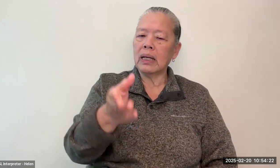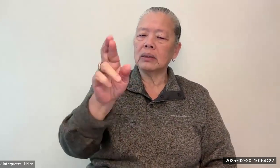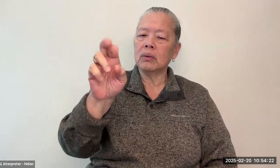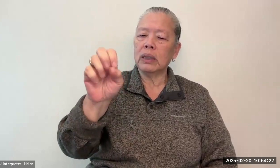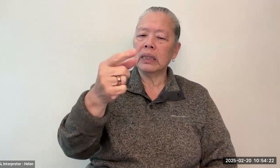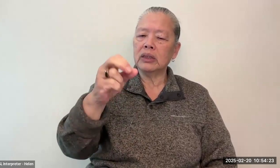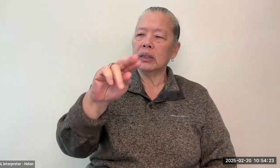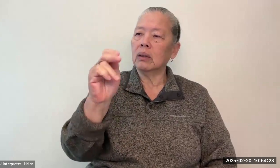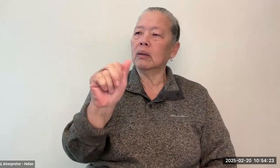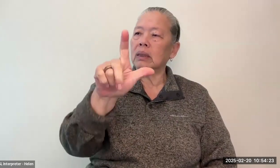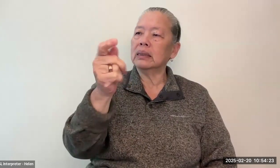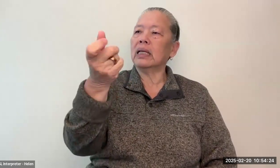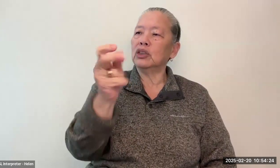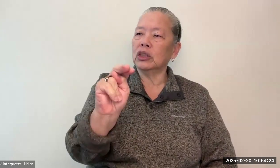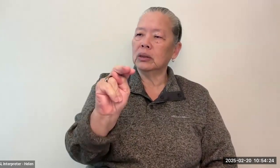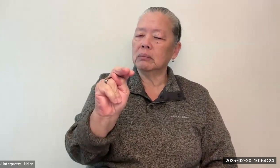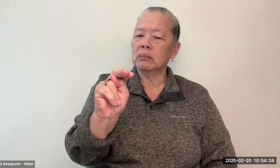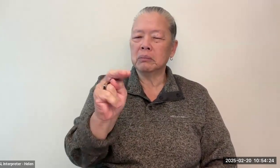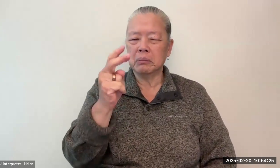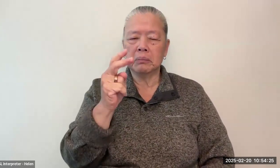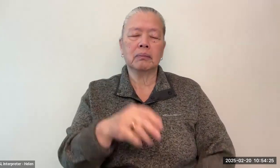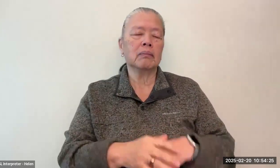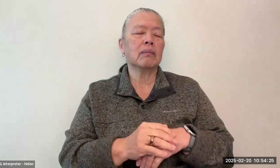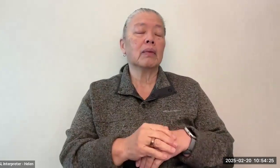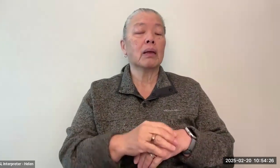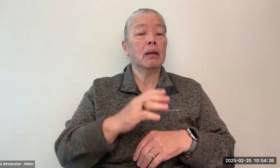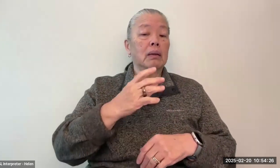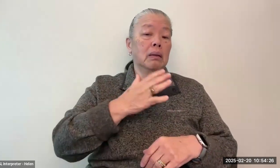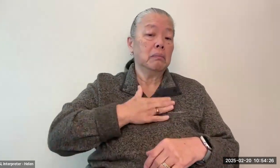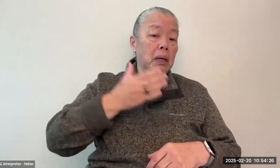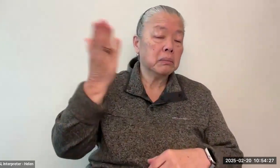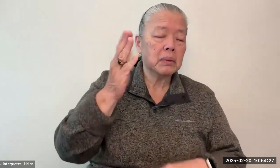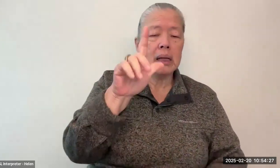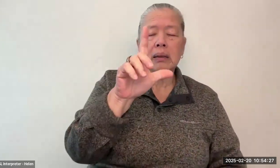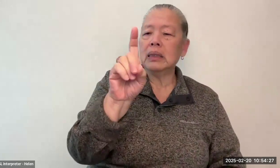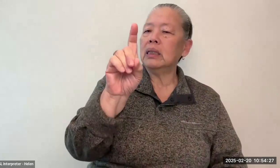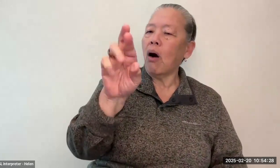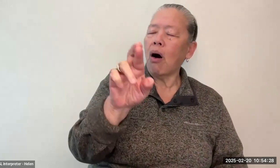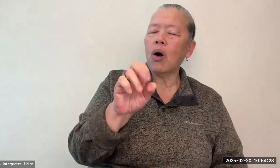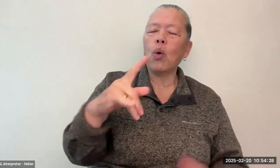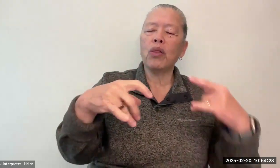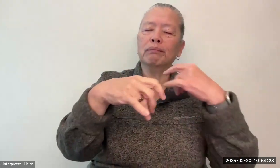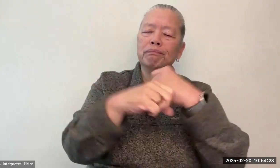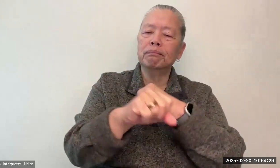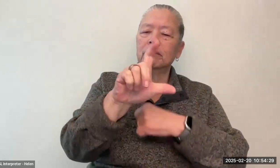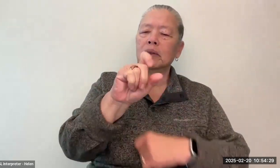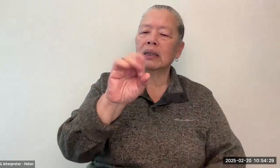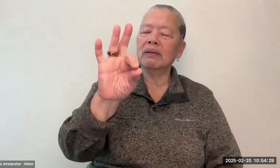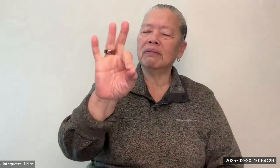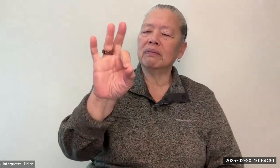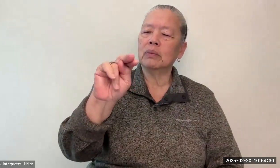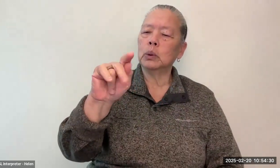http://www.resourceumc.org/regionalization. What I'm presenting is the PLDR, or the Cliffs Notes version of all of